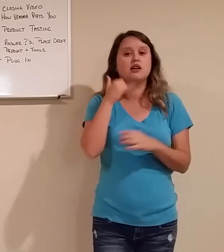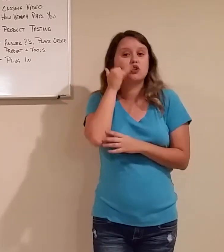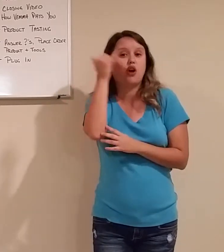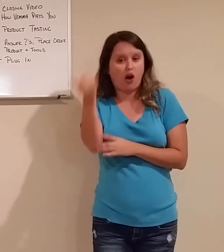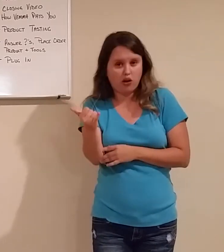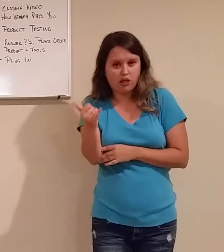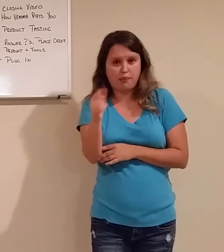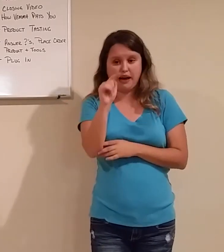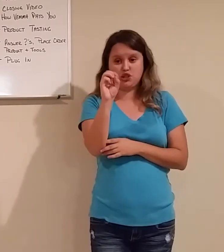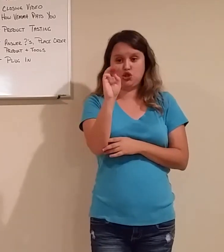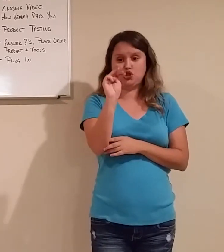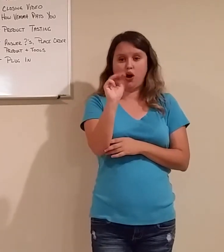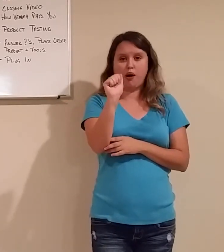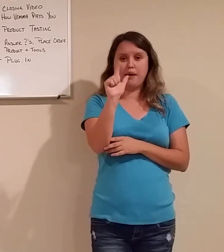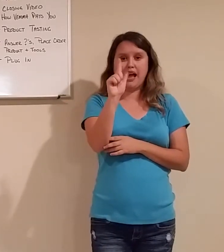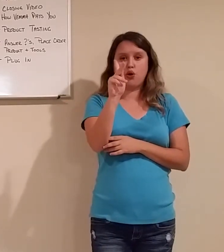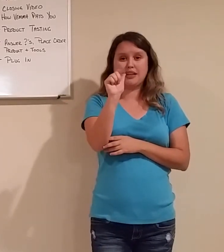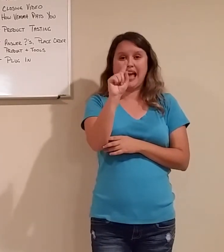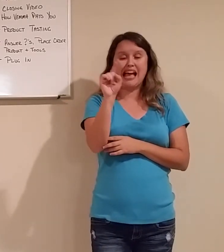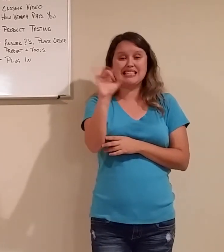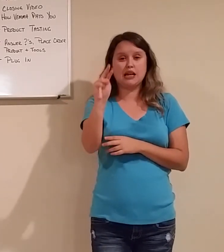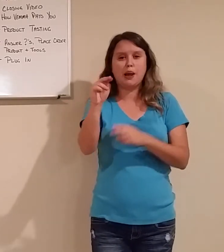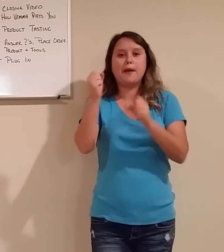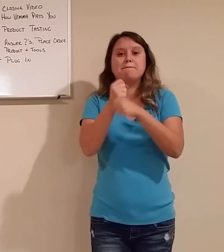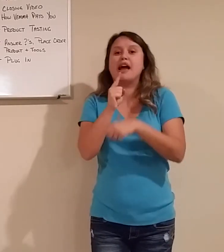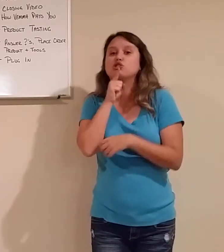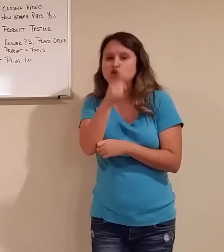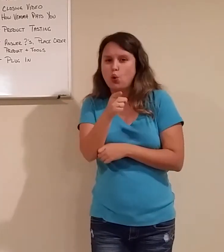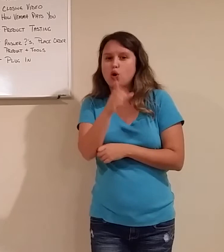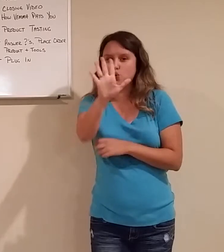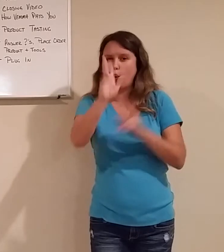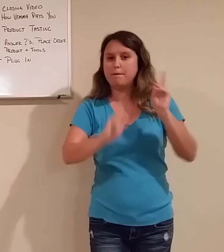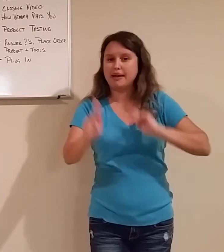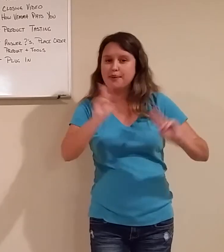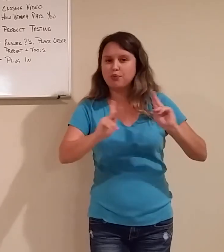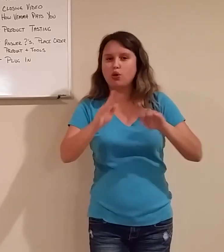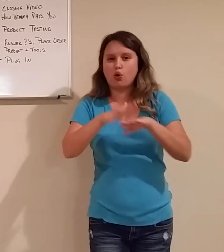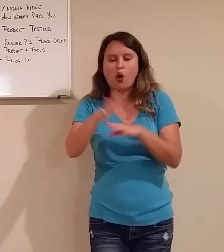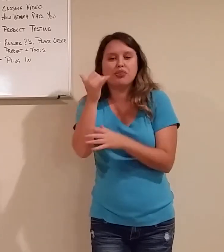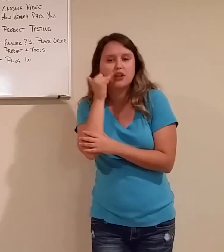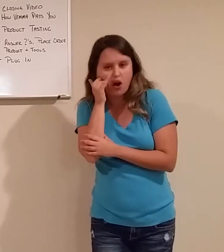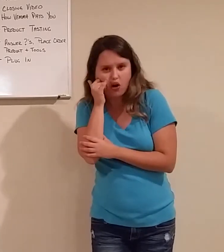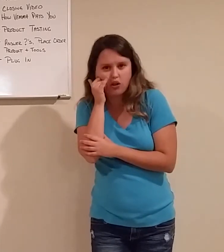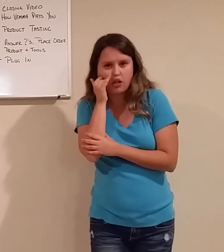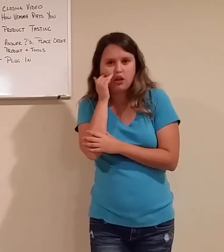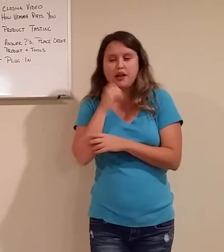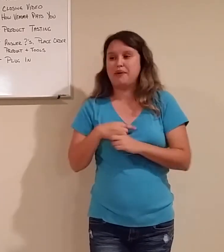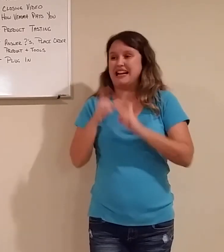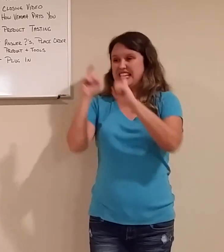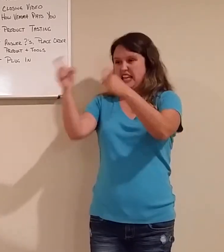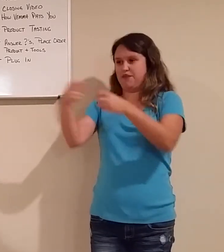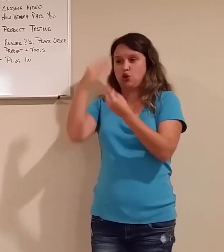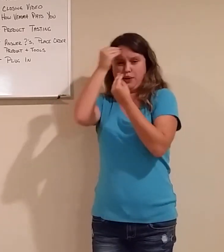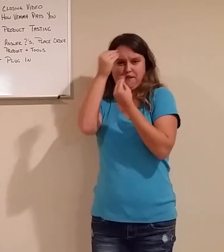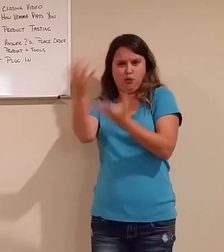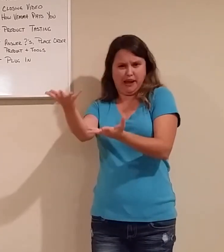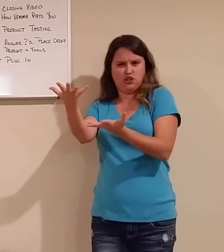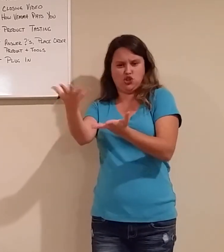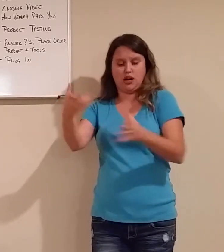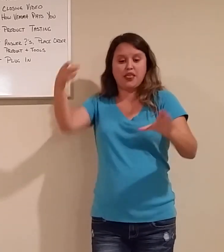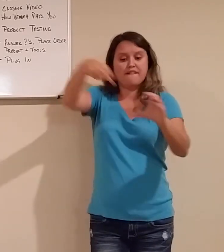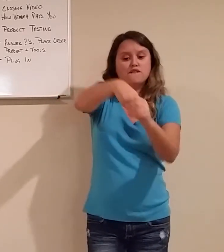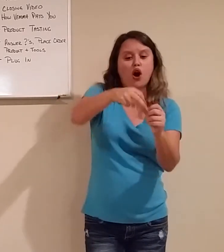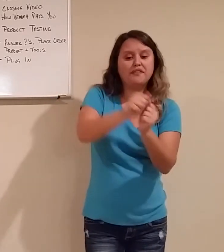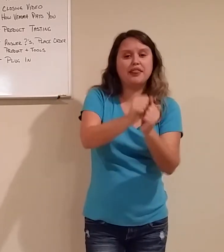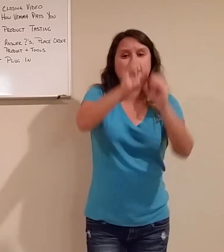Alcazan. Make sure that they're on that call. By giving those simple pieces of information, they're plugged into the system